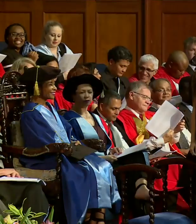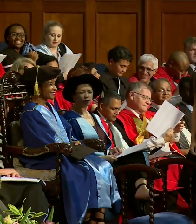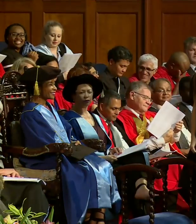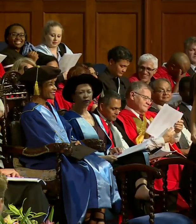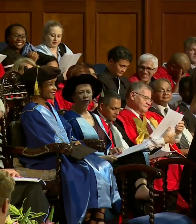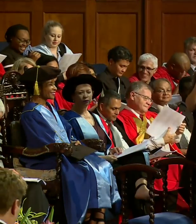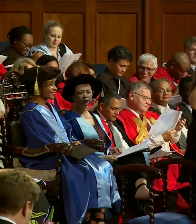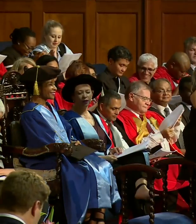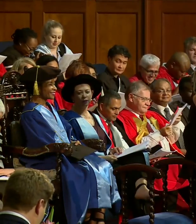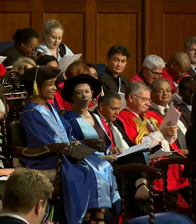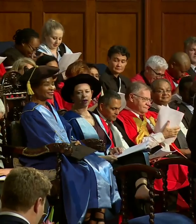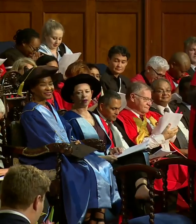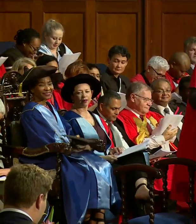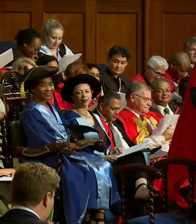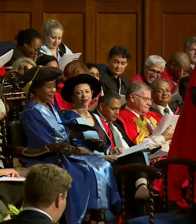Miren Sarimbok.